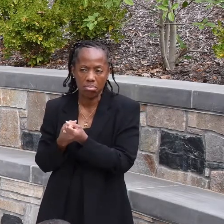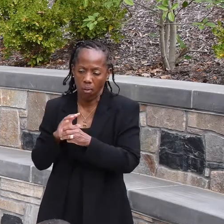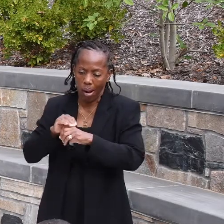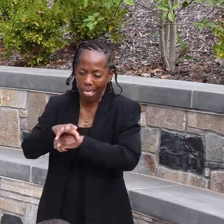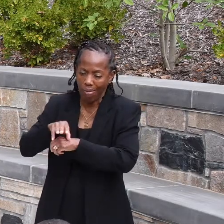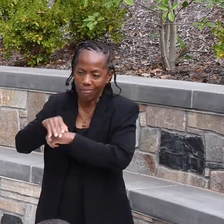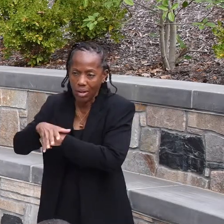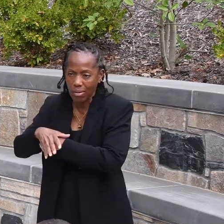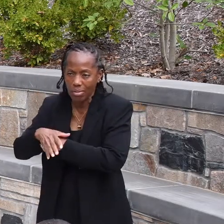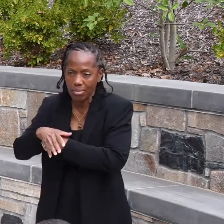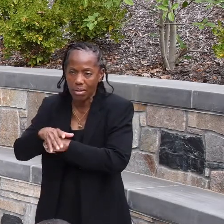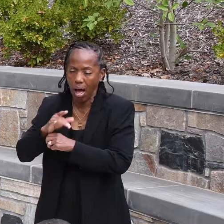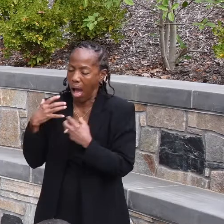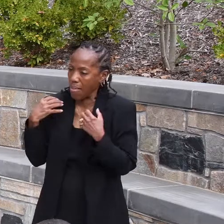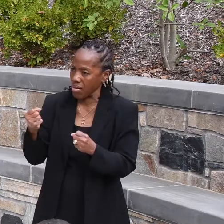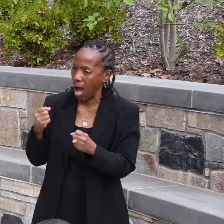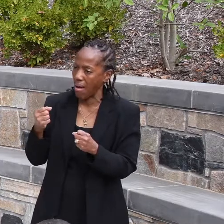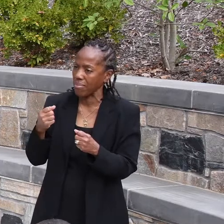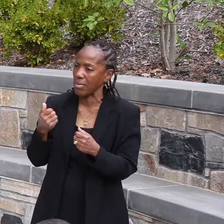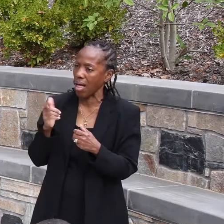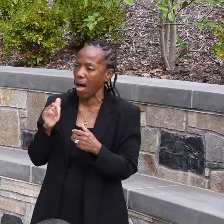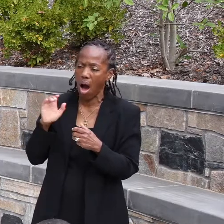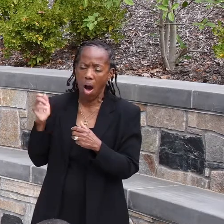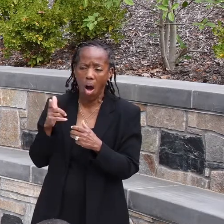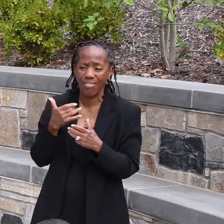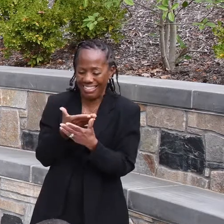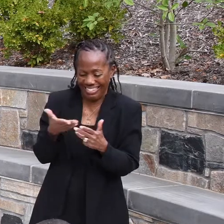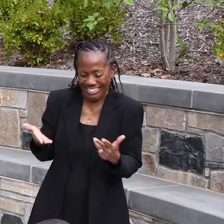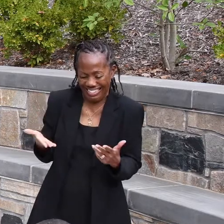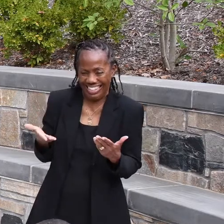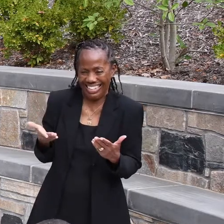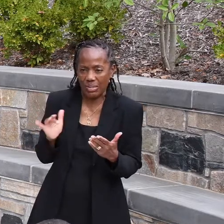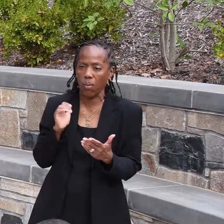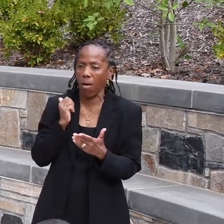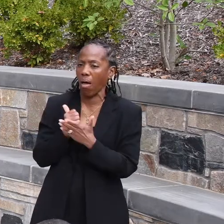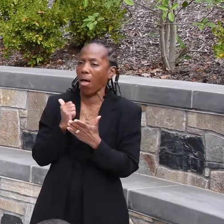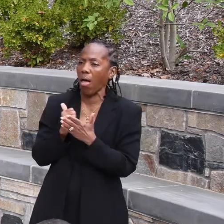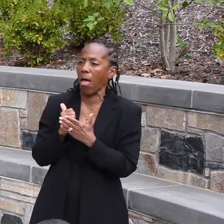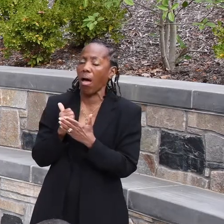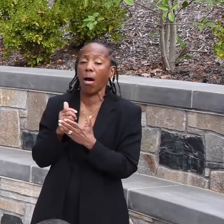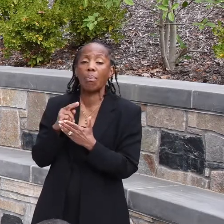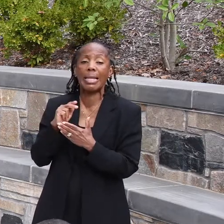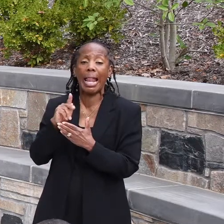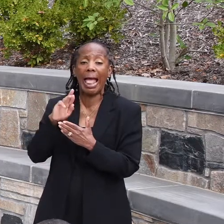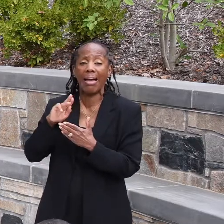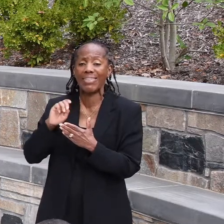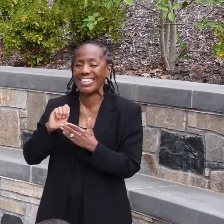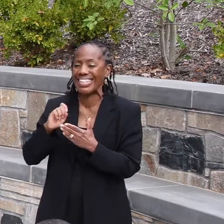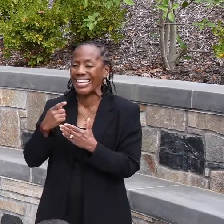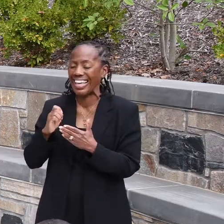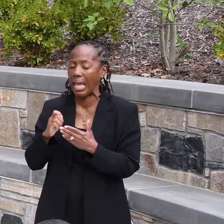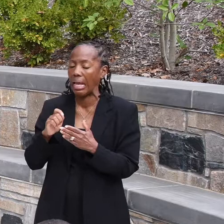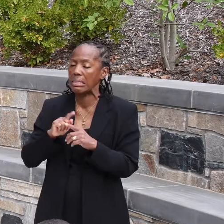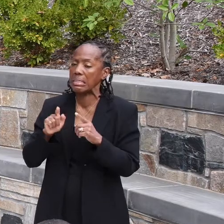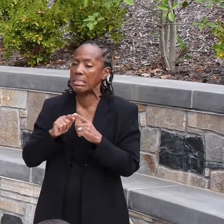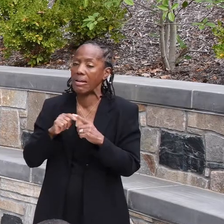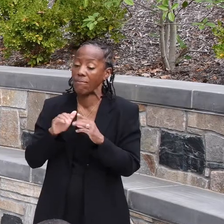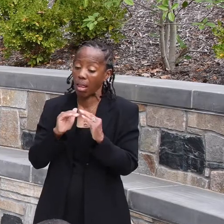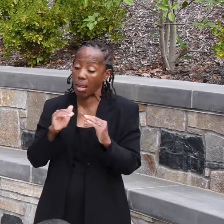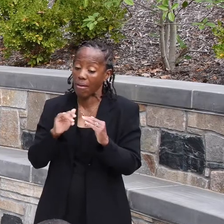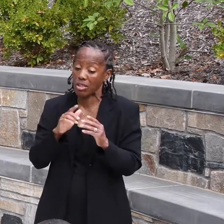I'm confident that these efforts will help patients navigate different levels of care at and between